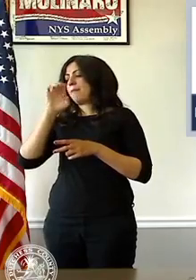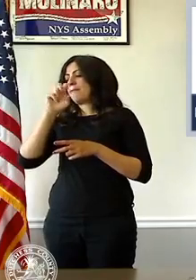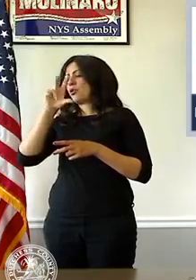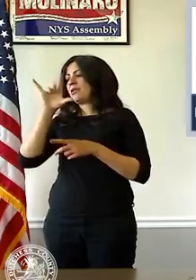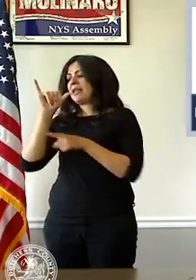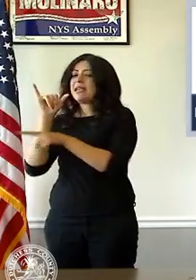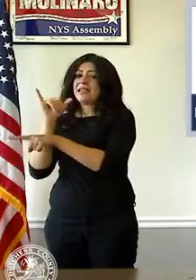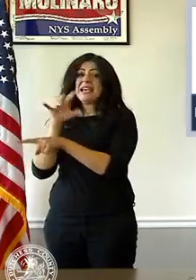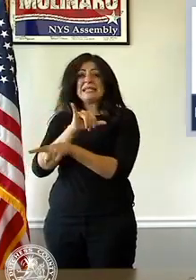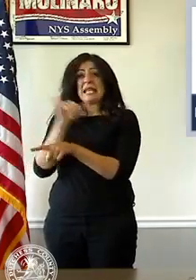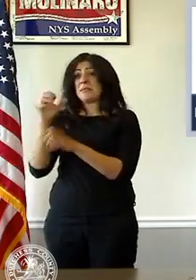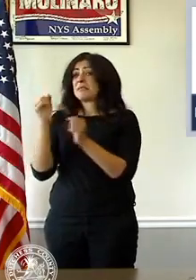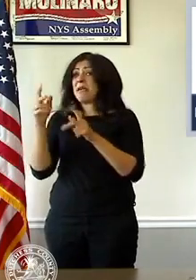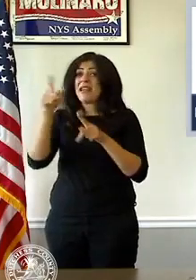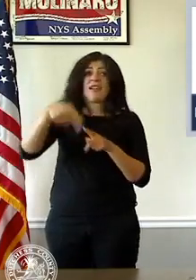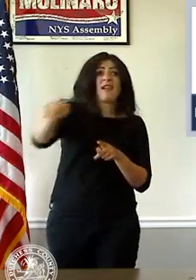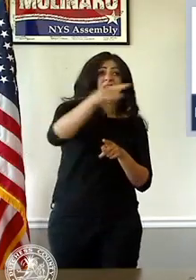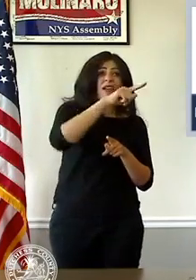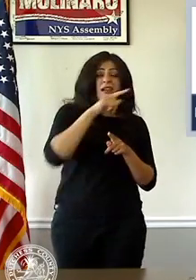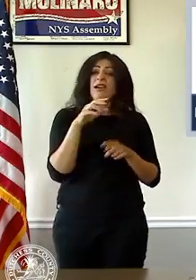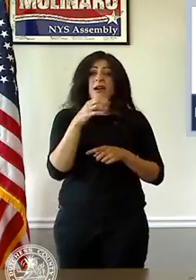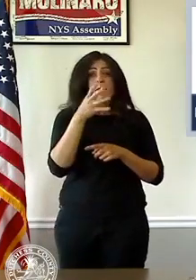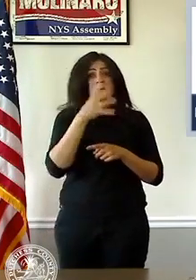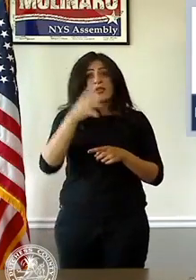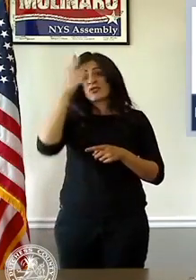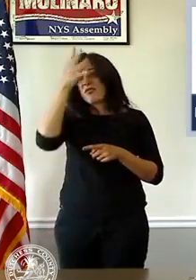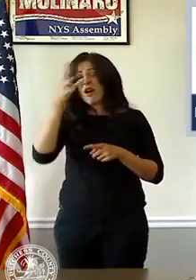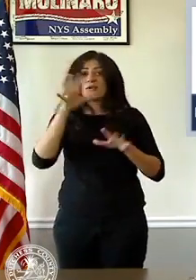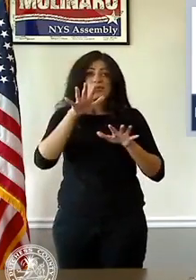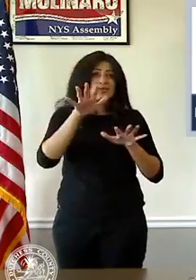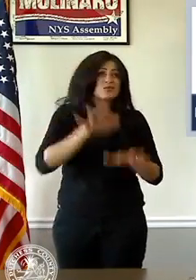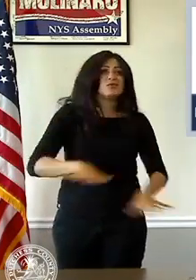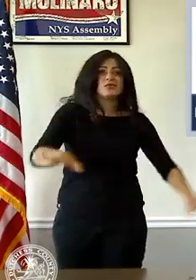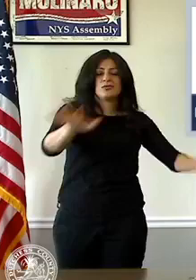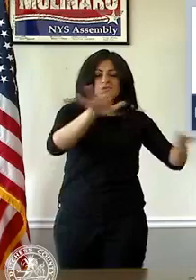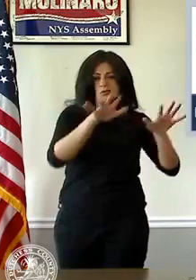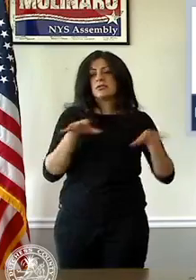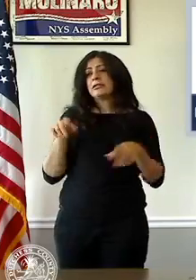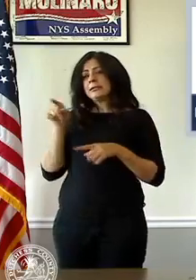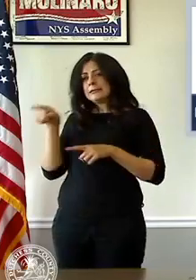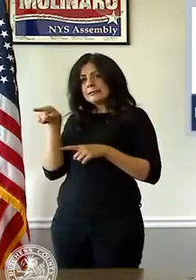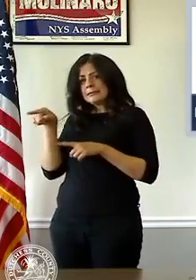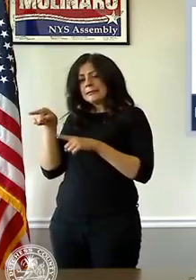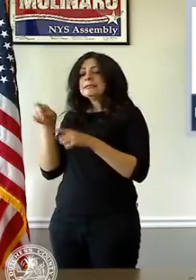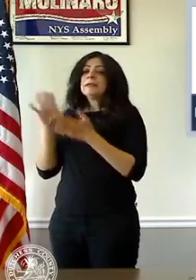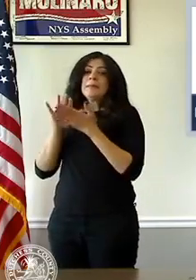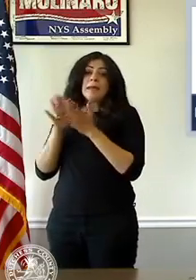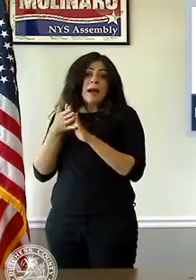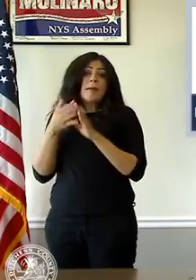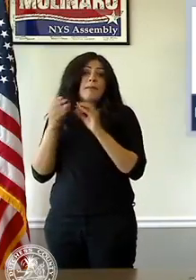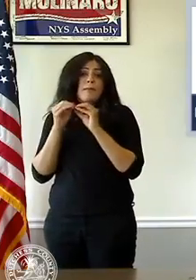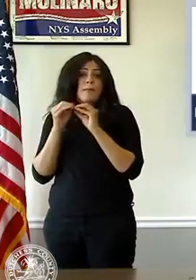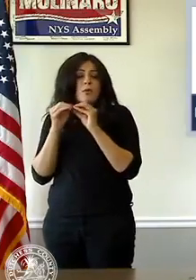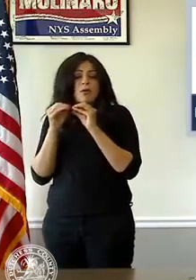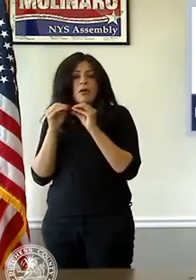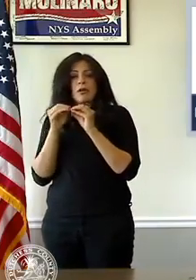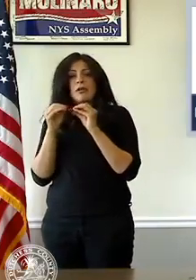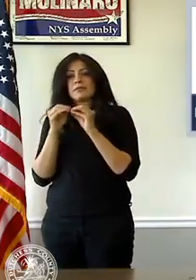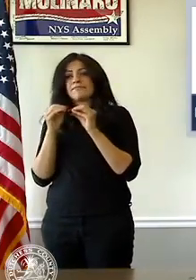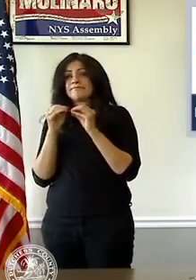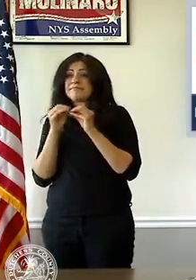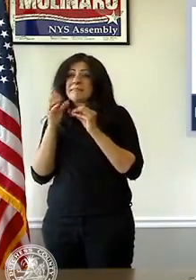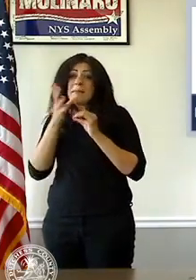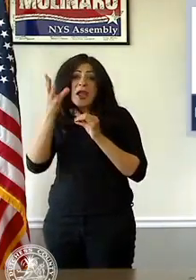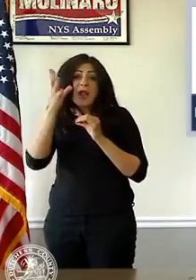dads across the country, but certainly in New York State, have been, become more than obviously parents